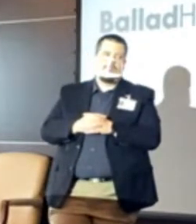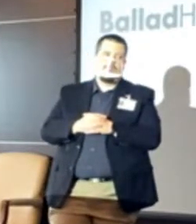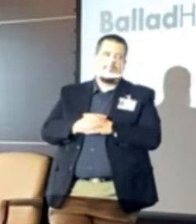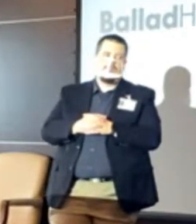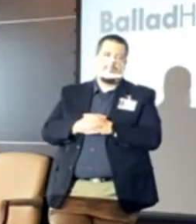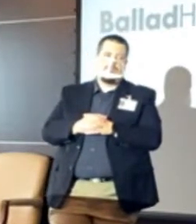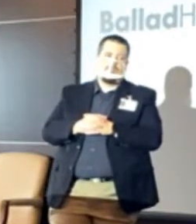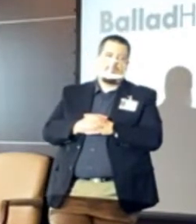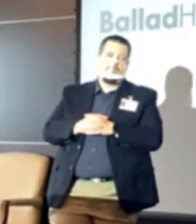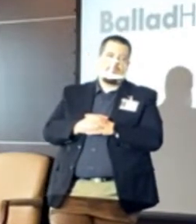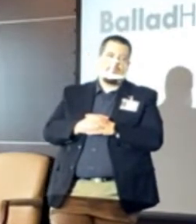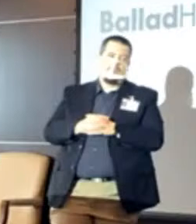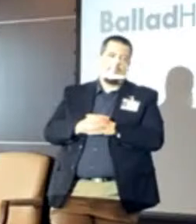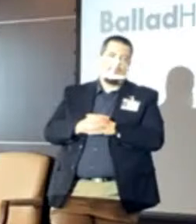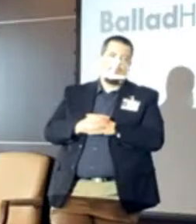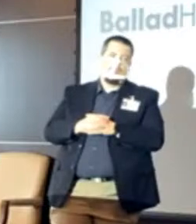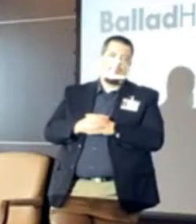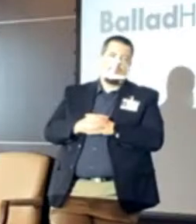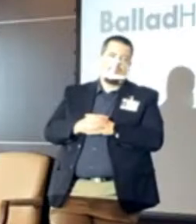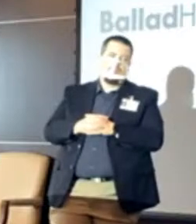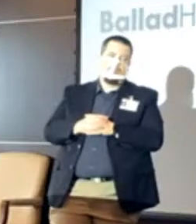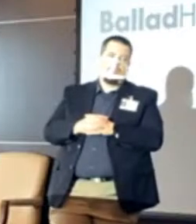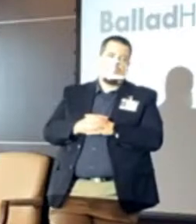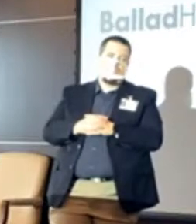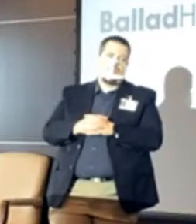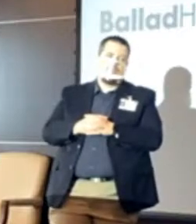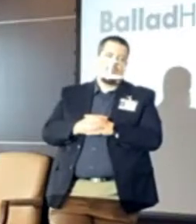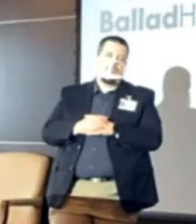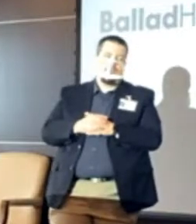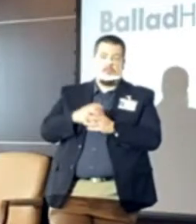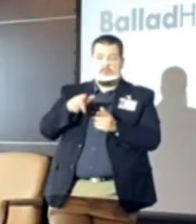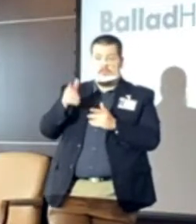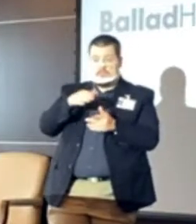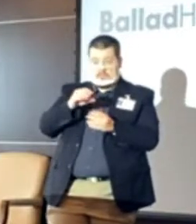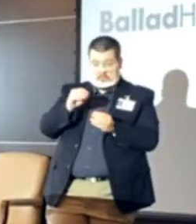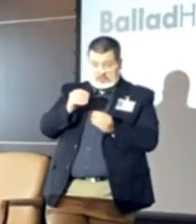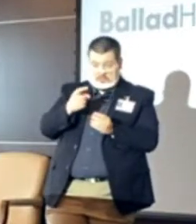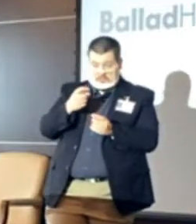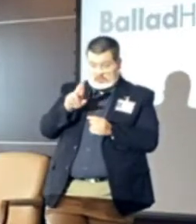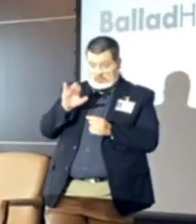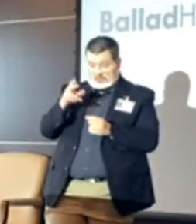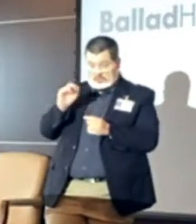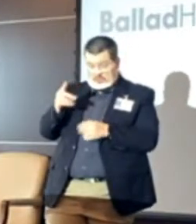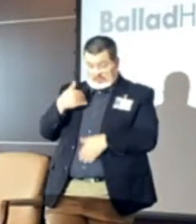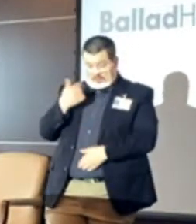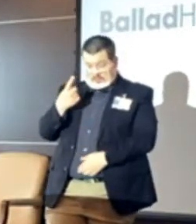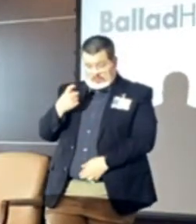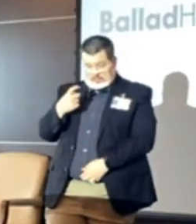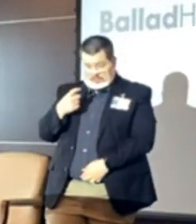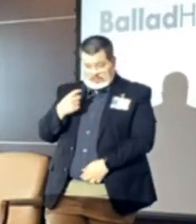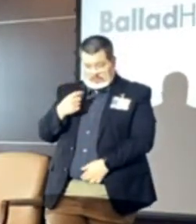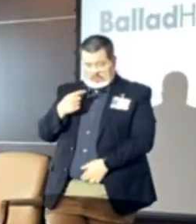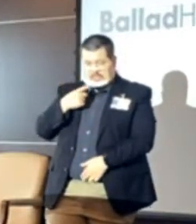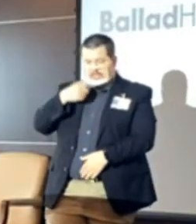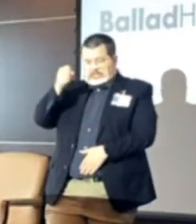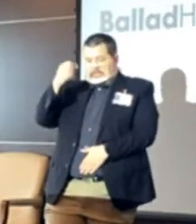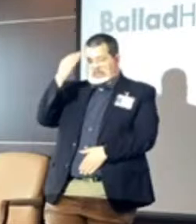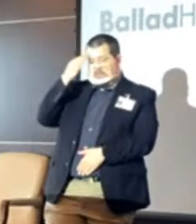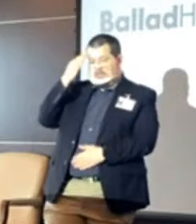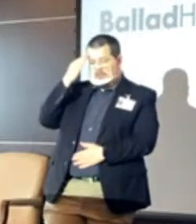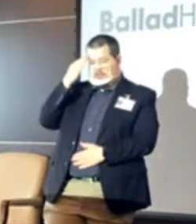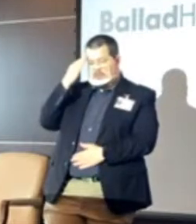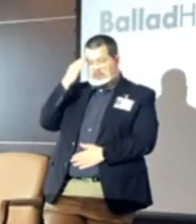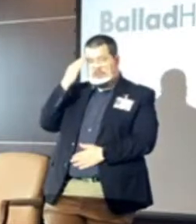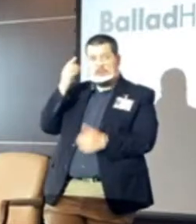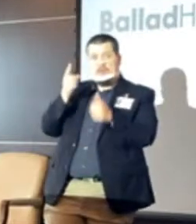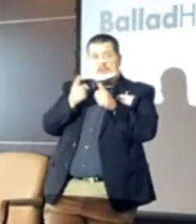Do you have any other questions, Spencer? Okay. All right, Richard, do you have any questions? Yes, I know there were,